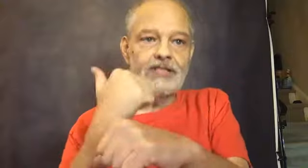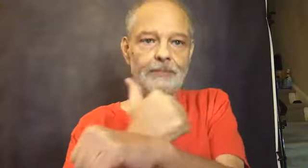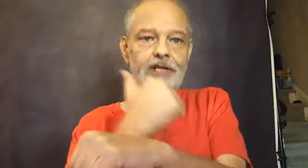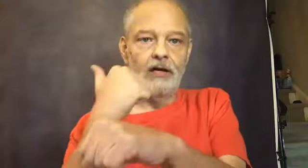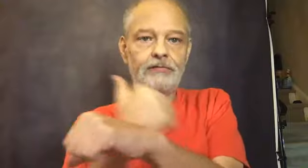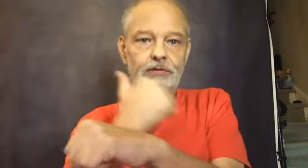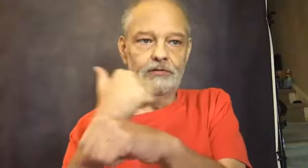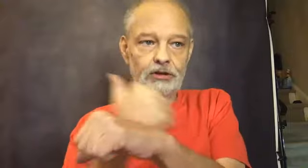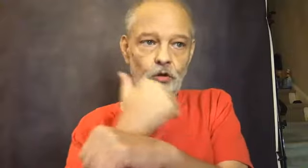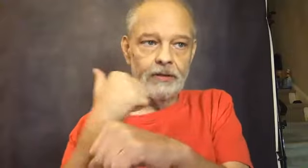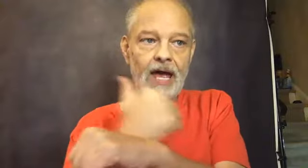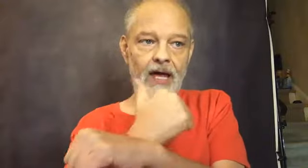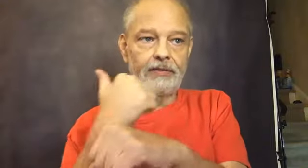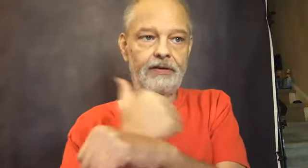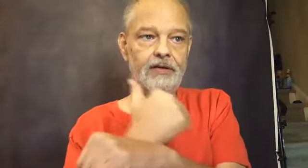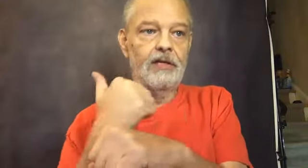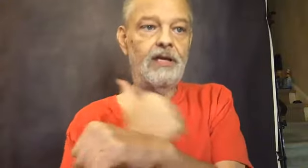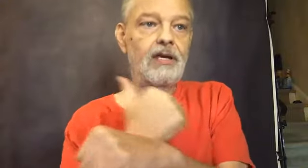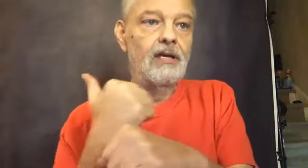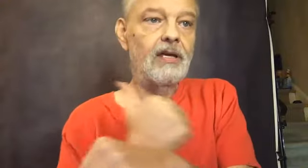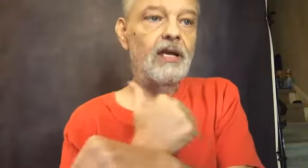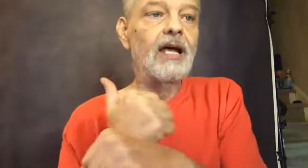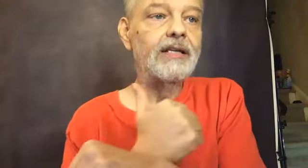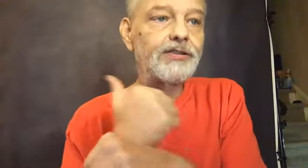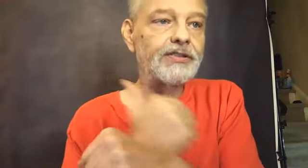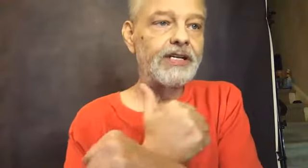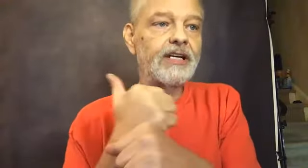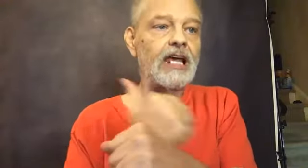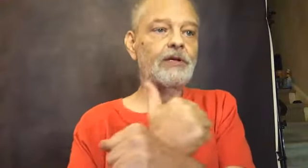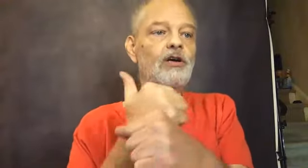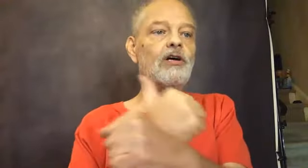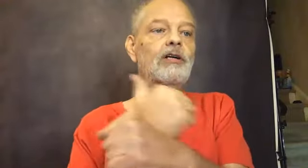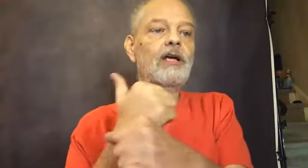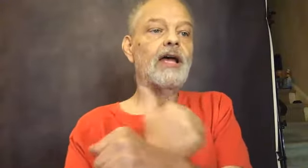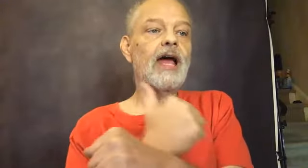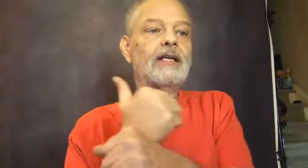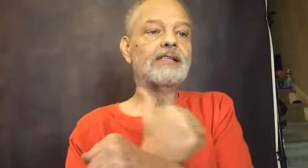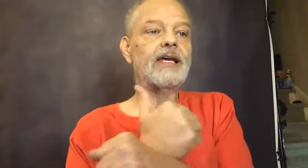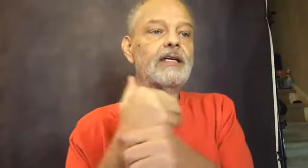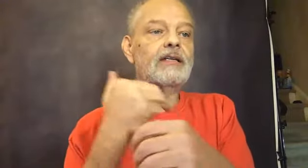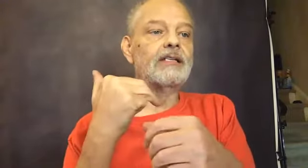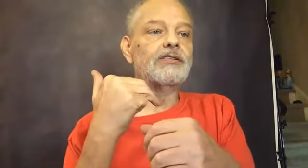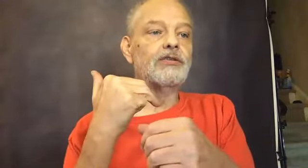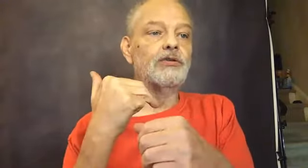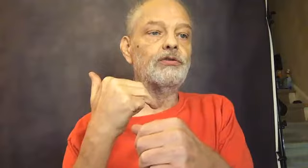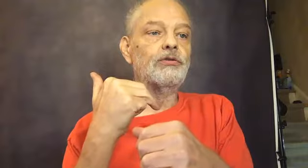concept of doing math. Initialization came along and said, let's